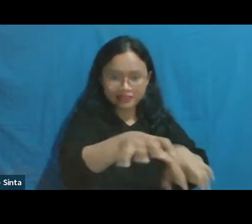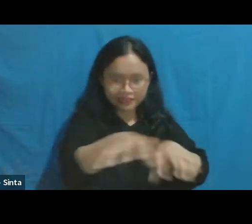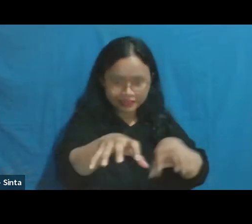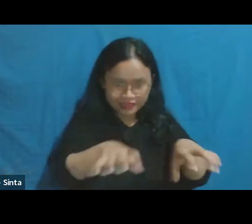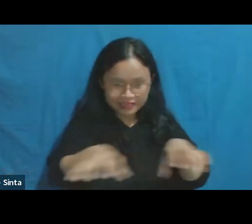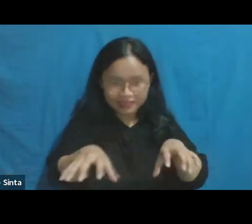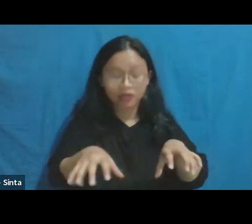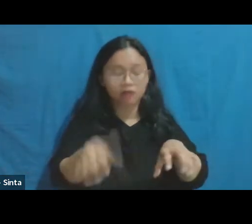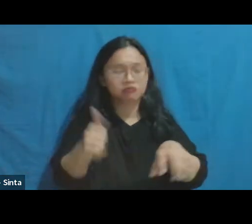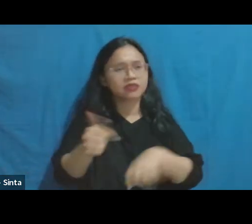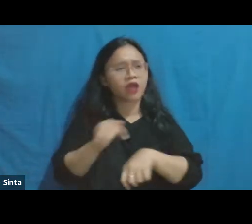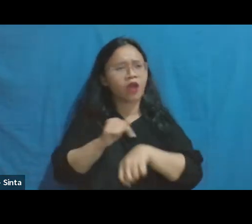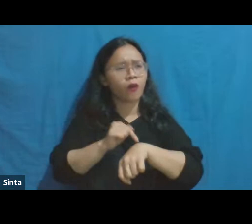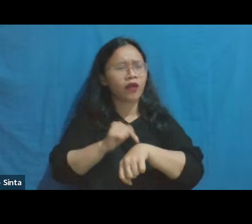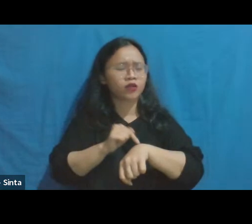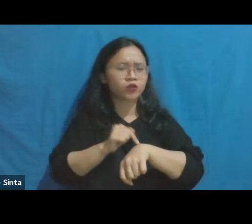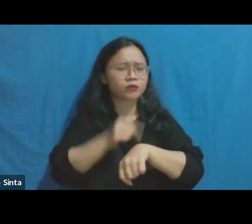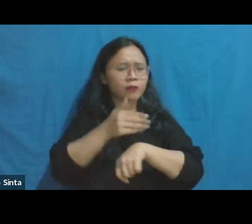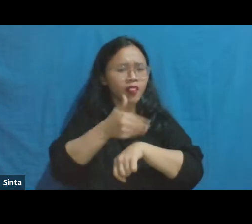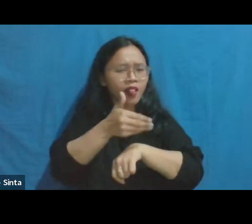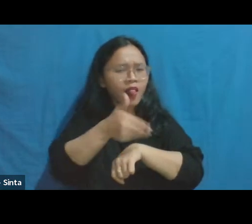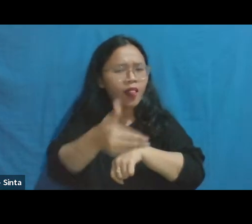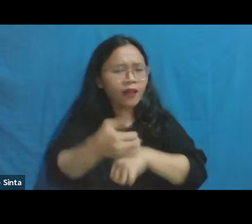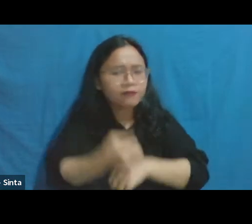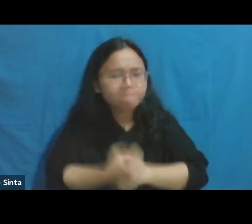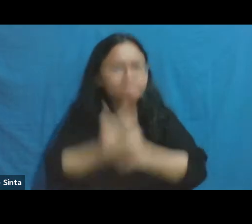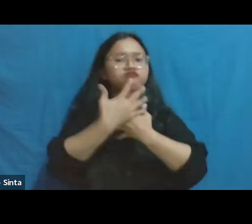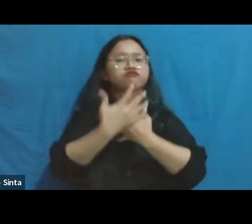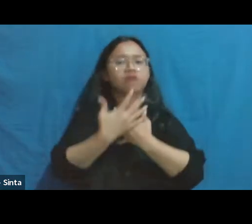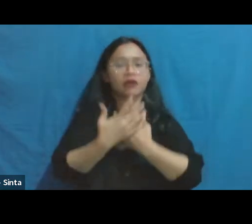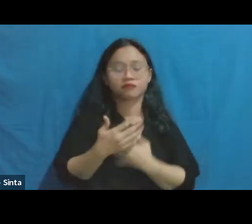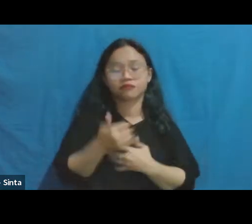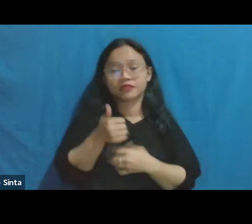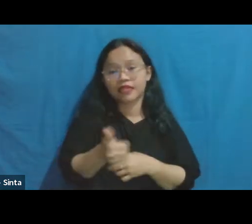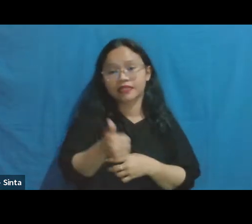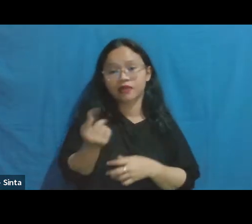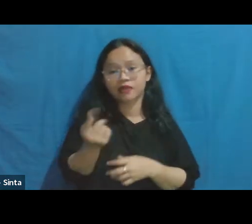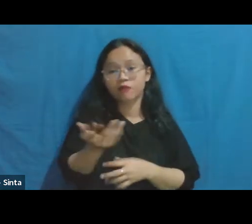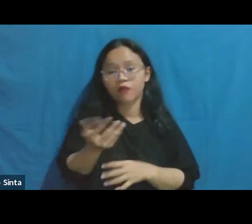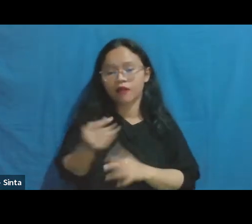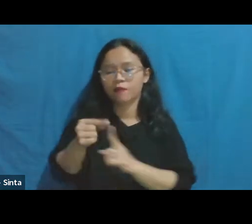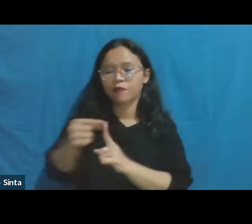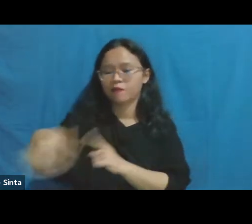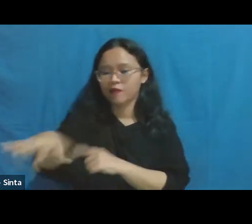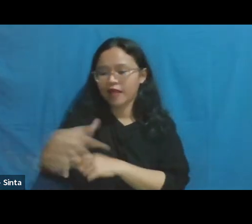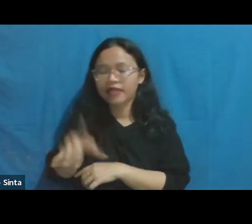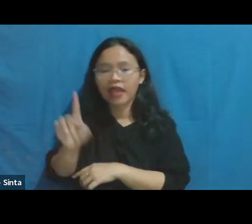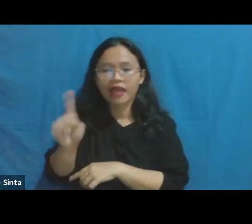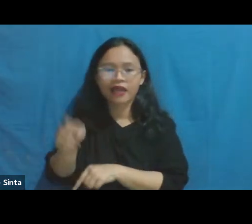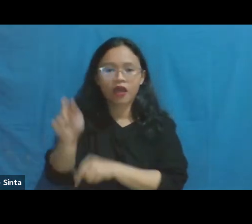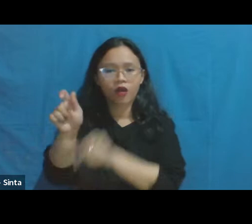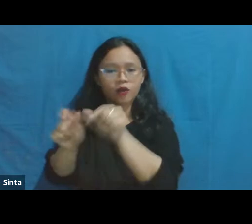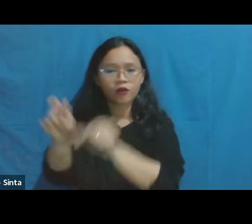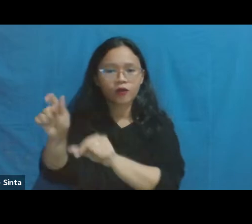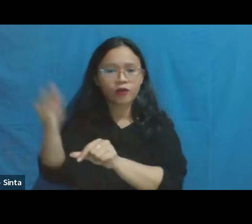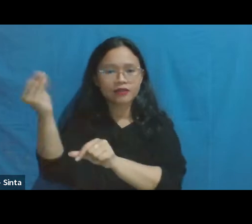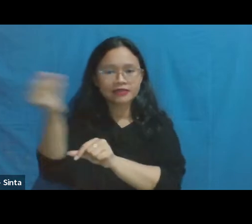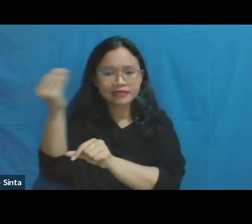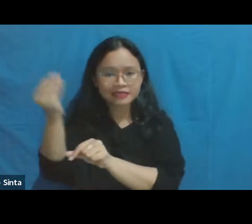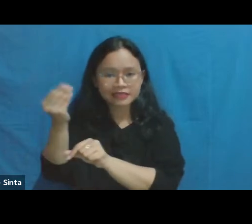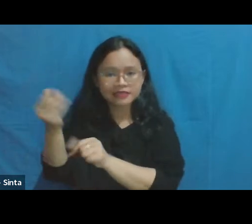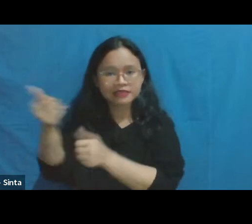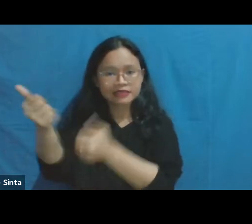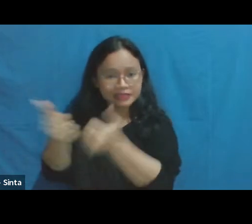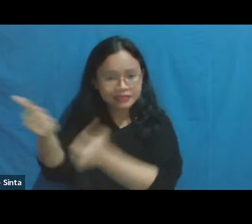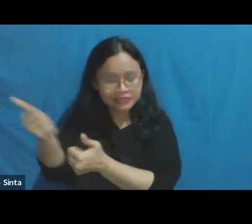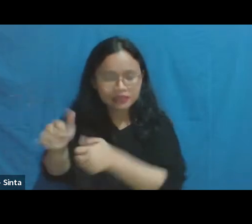highland region is a Papuan, indigenous Papuan region. And whether they will be,